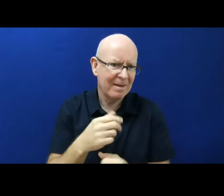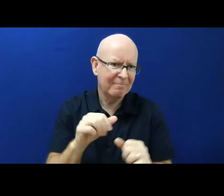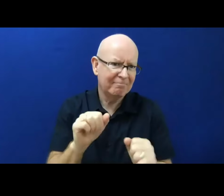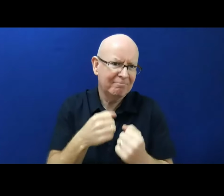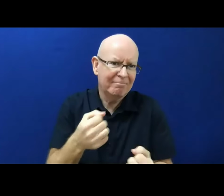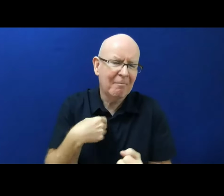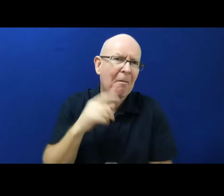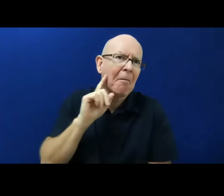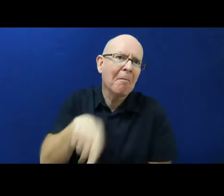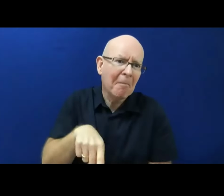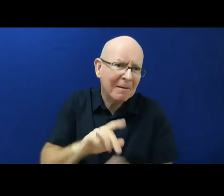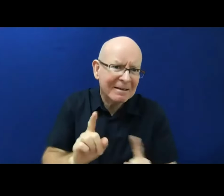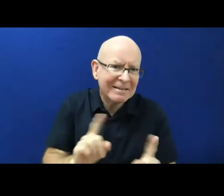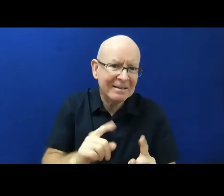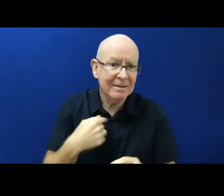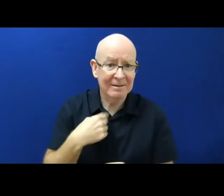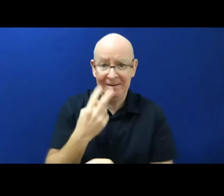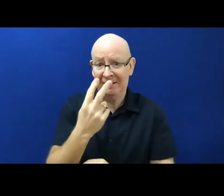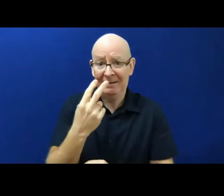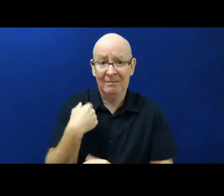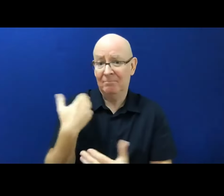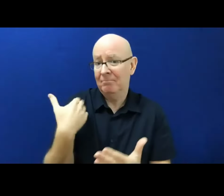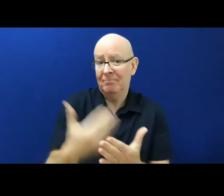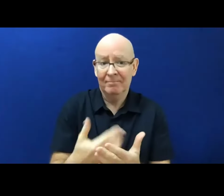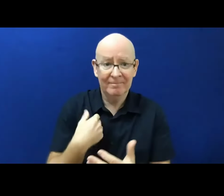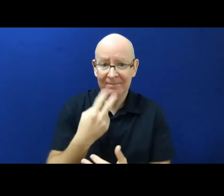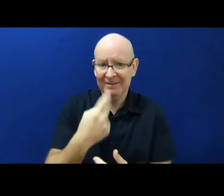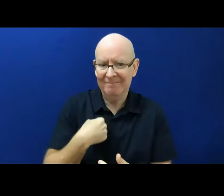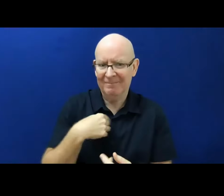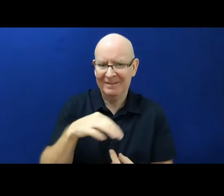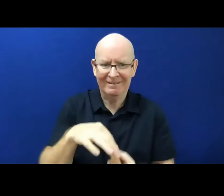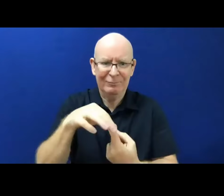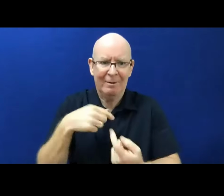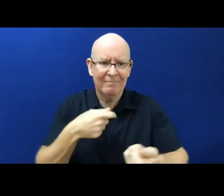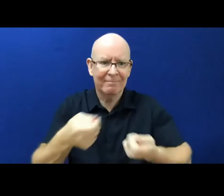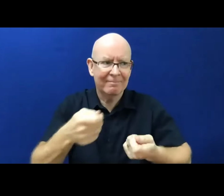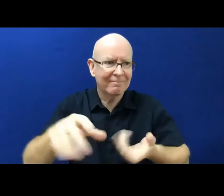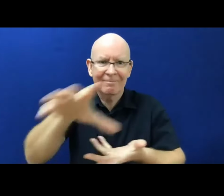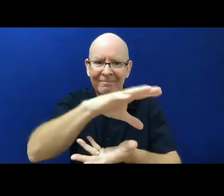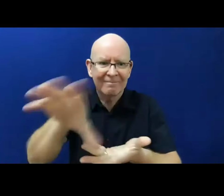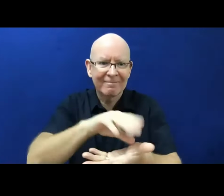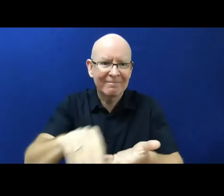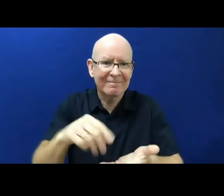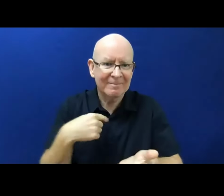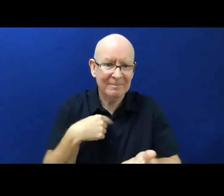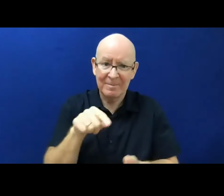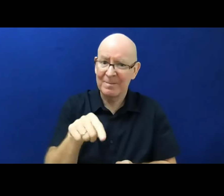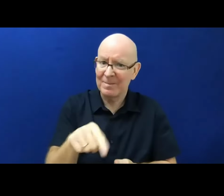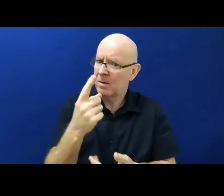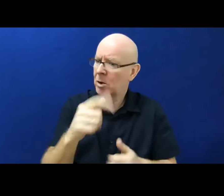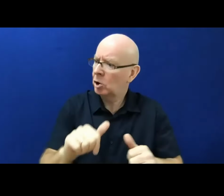together and try to bring to the conversation the needs of those that are further